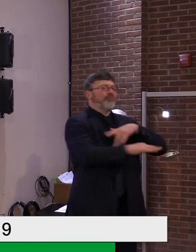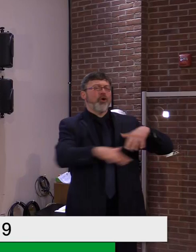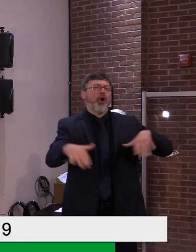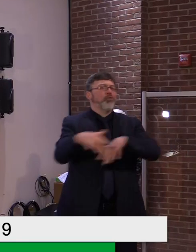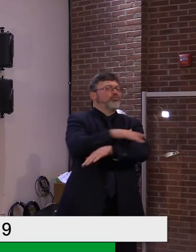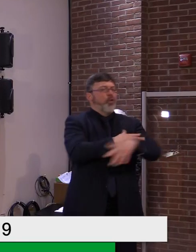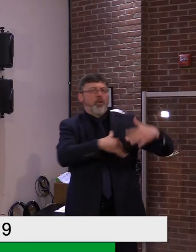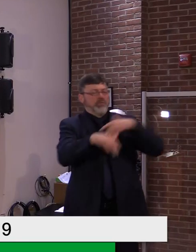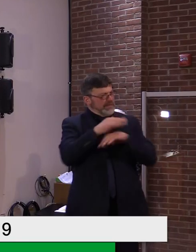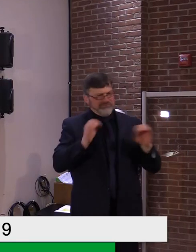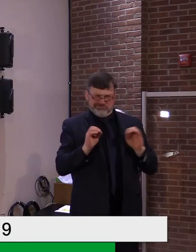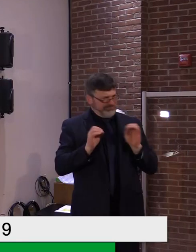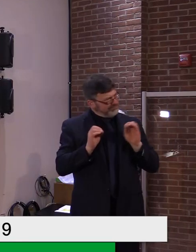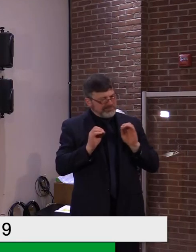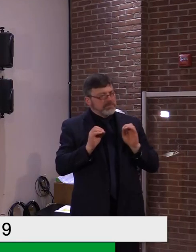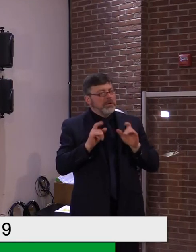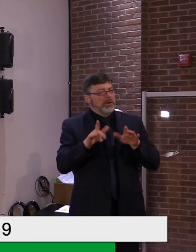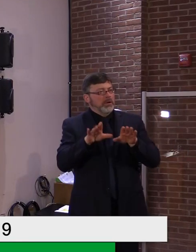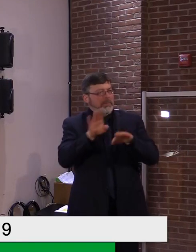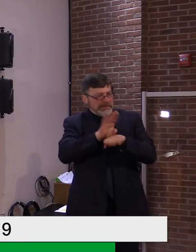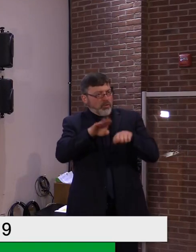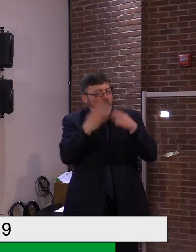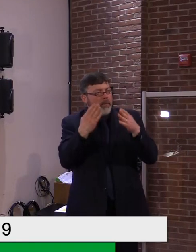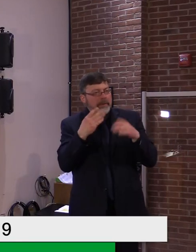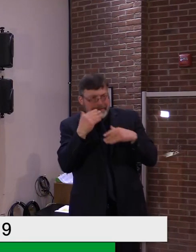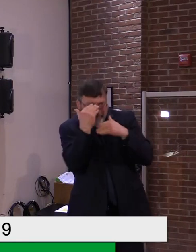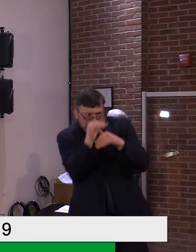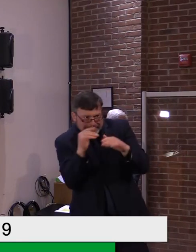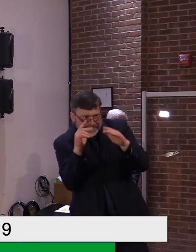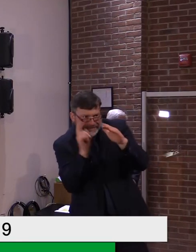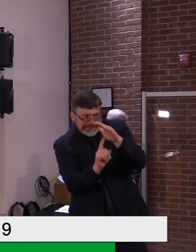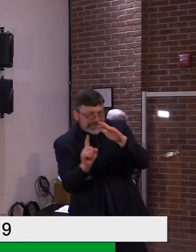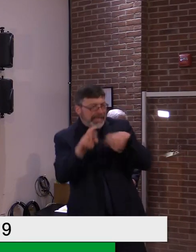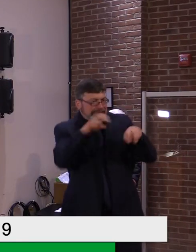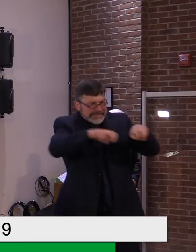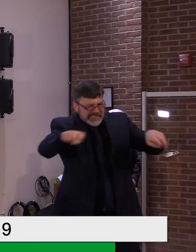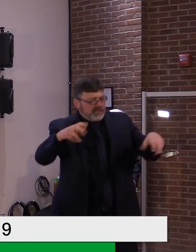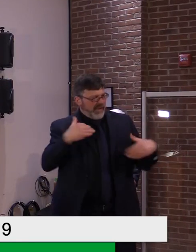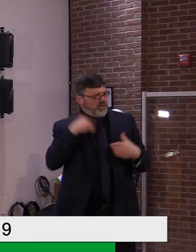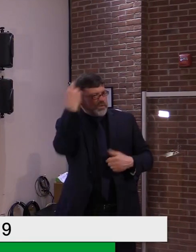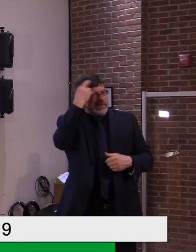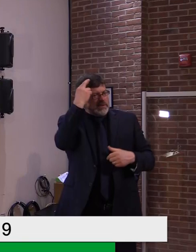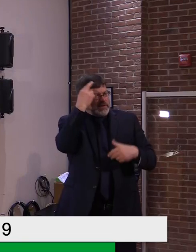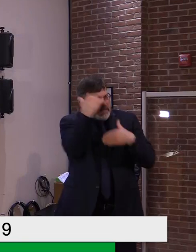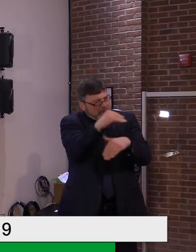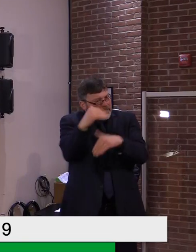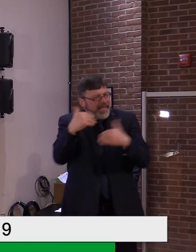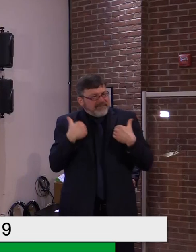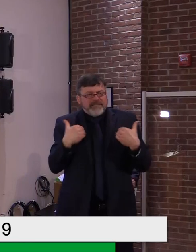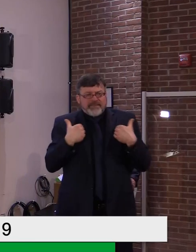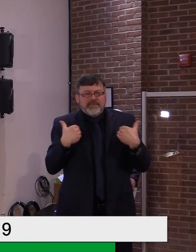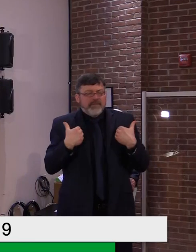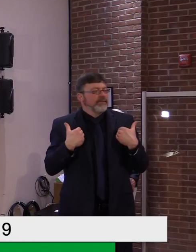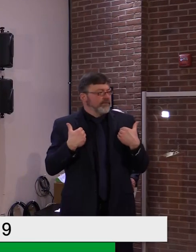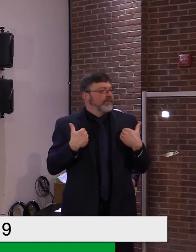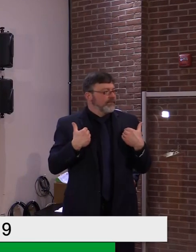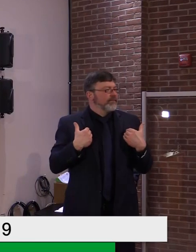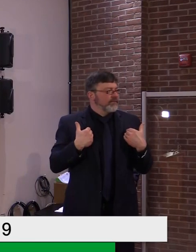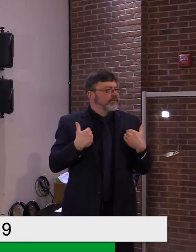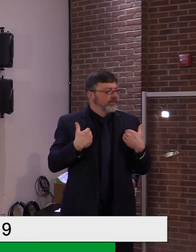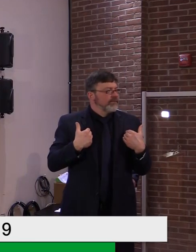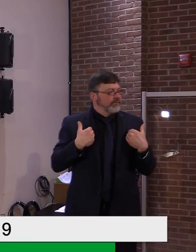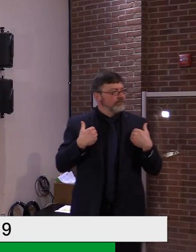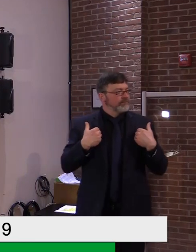the social clubs aspect, with an older population attending many of the functions there, and